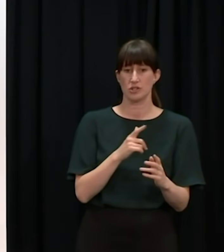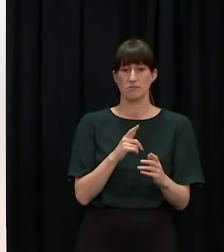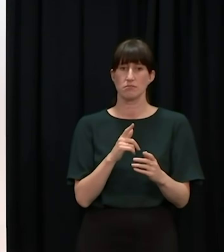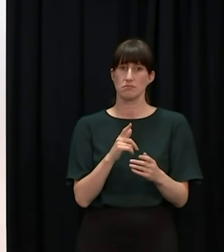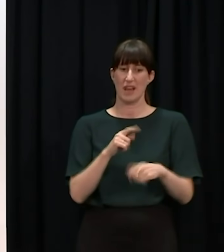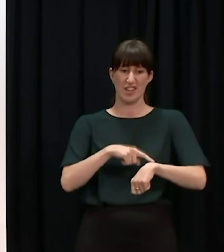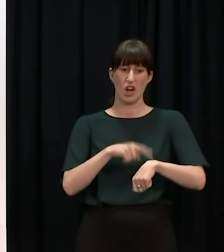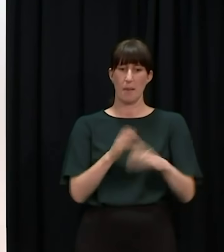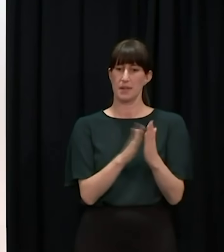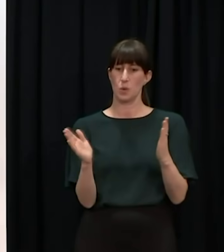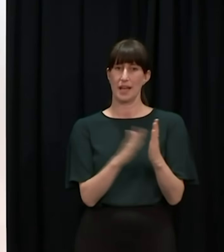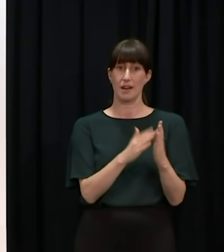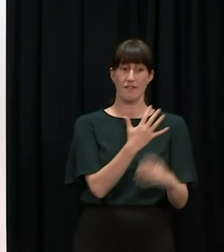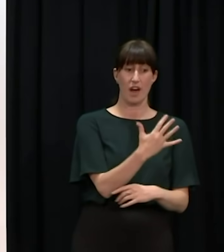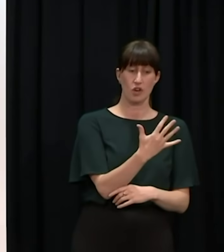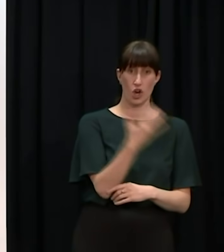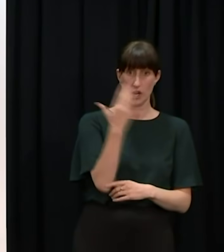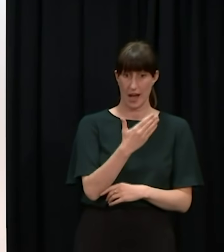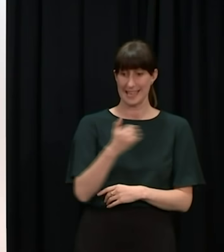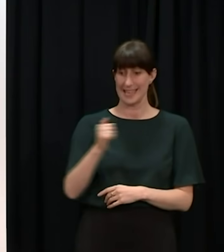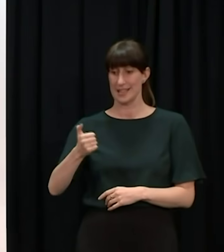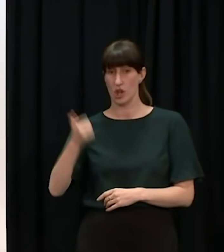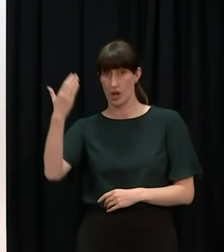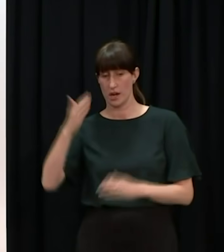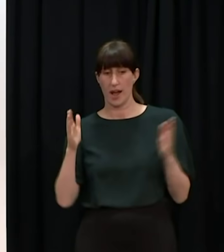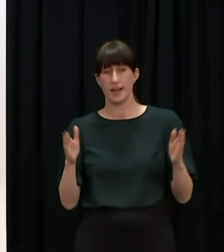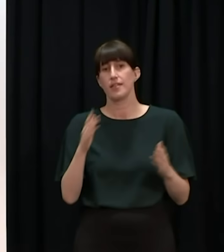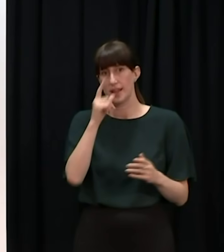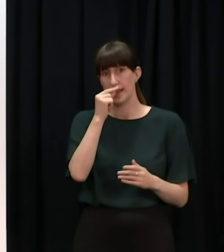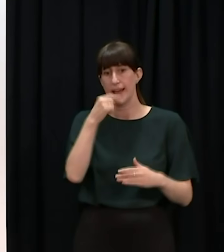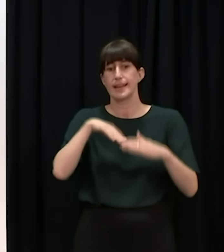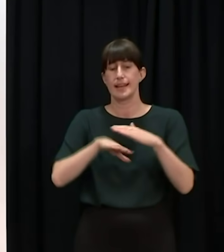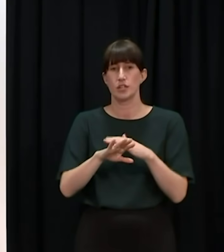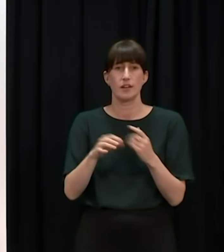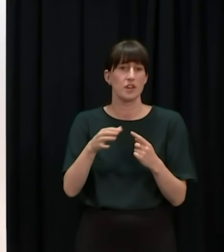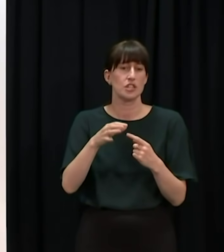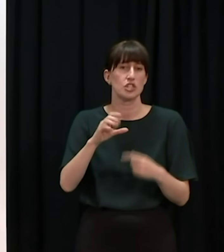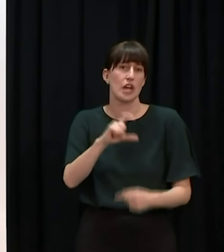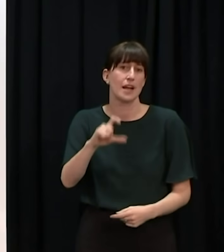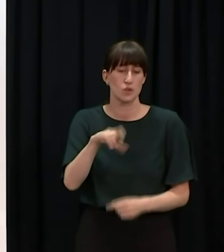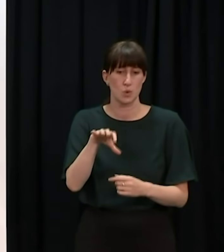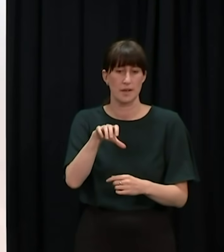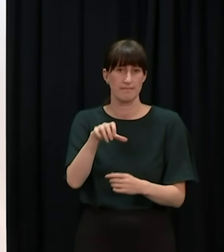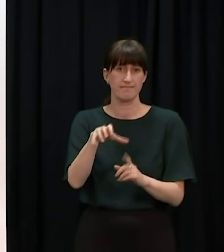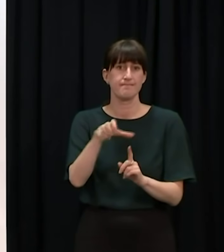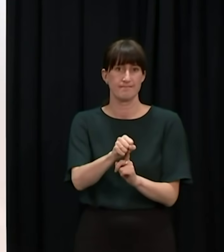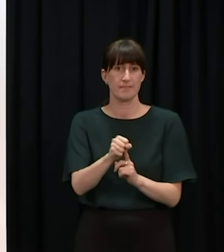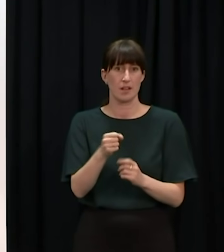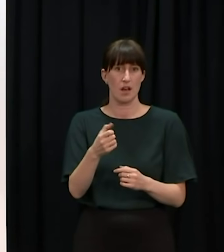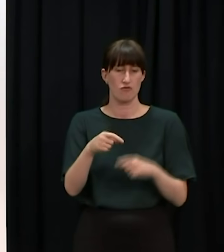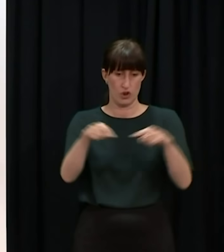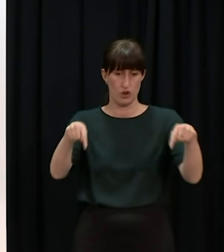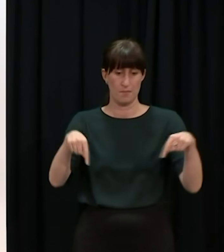there between 5 p.m. and 6 p.m, you will get an equal chance to secure a room. This release will be for